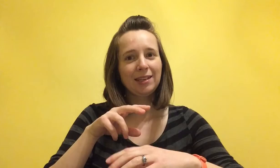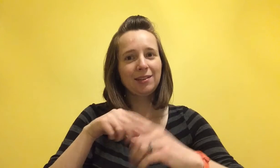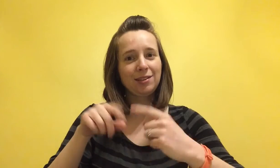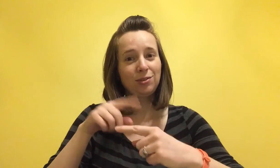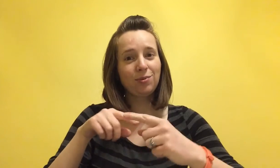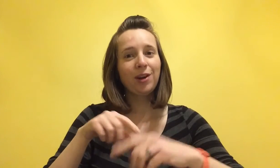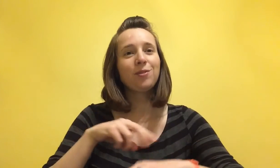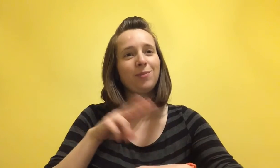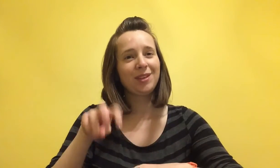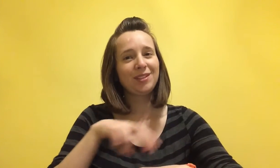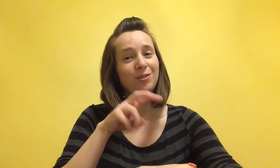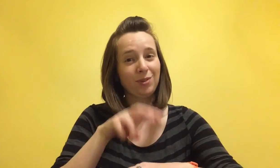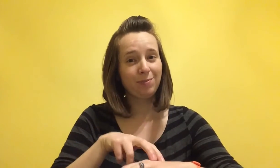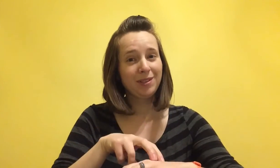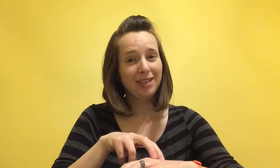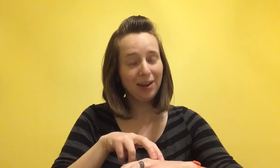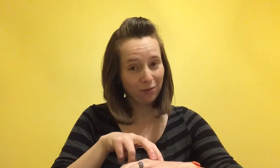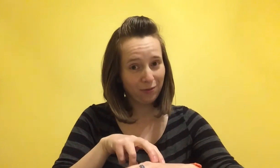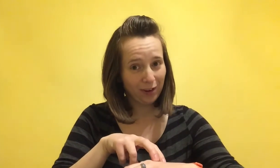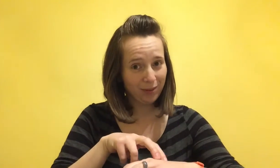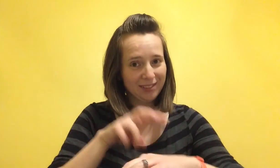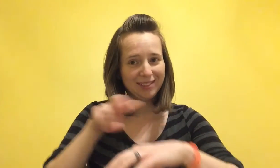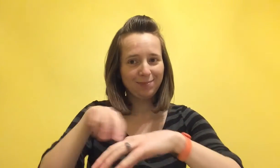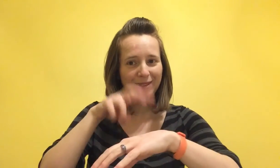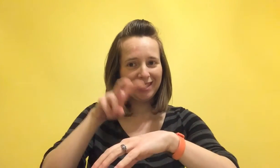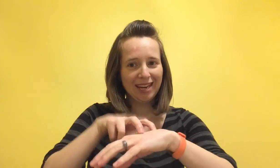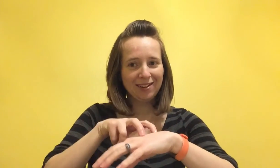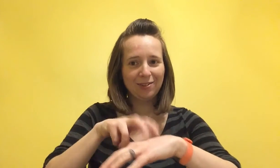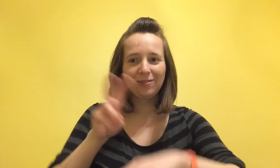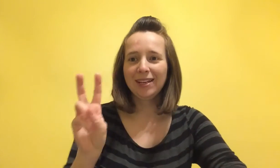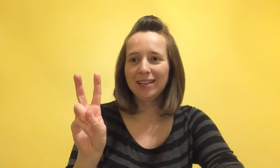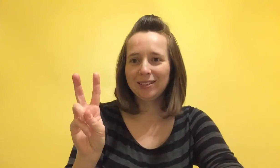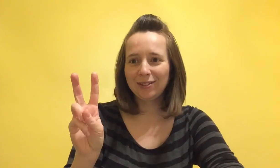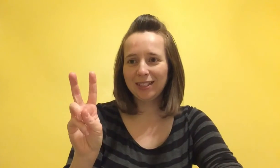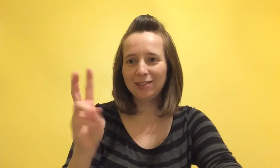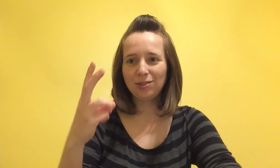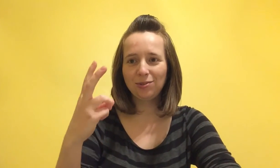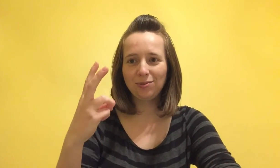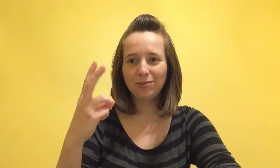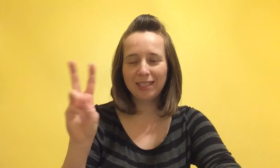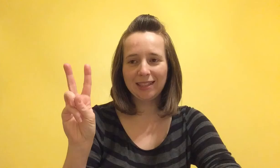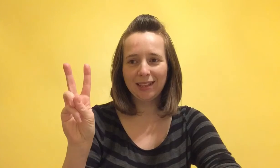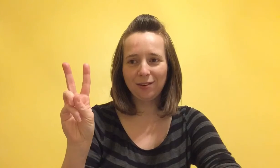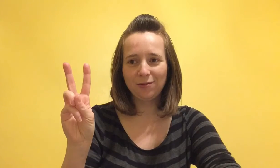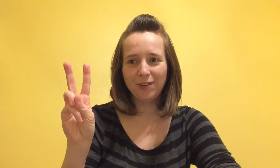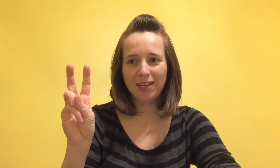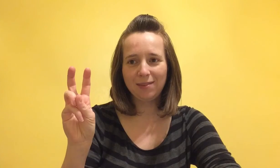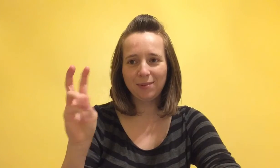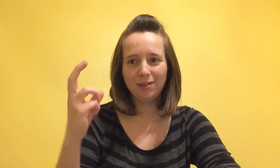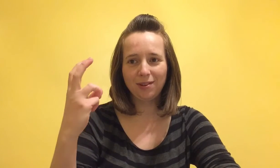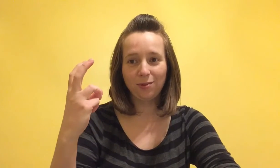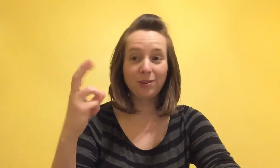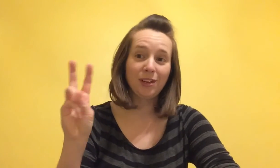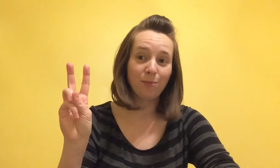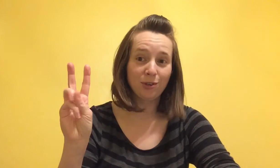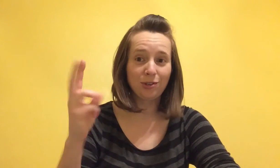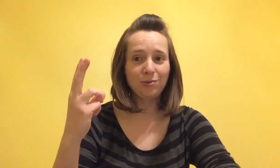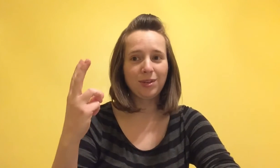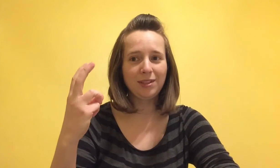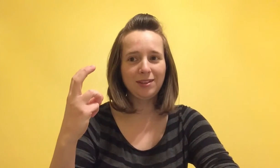to do Ireland because of the Great Potato Famine. Potato. So it's like two. It's like the letter V, but or the number 2, and then you just